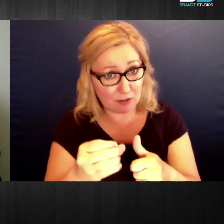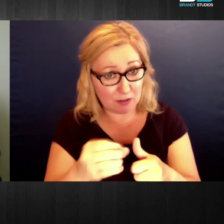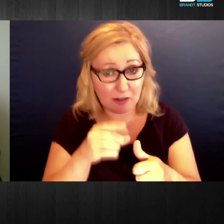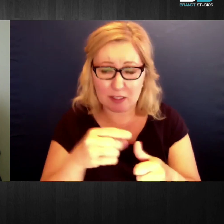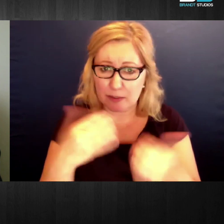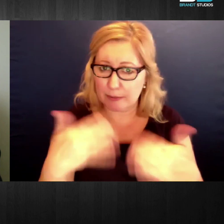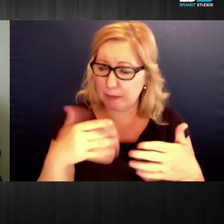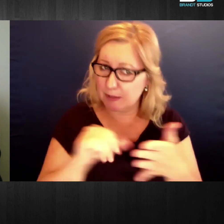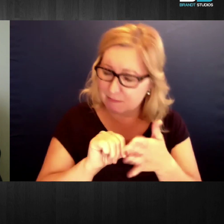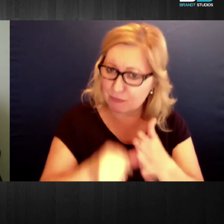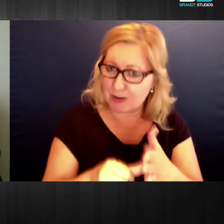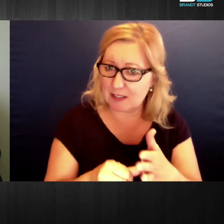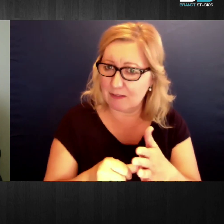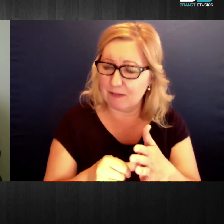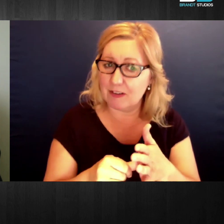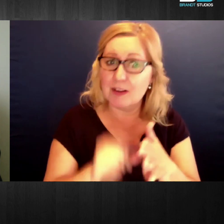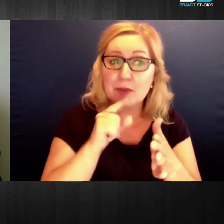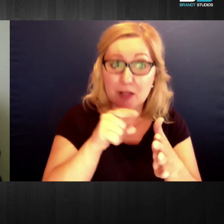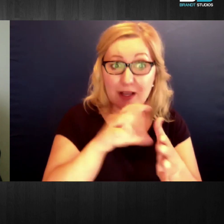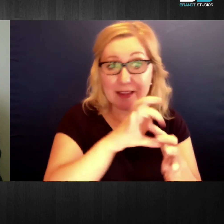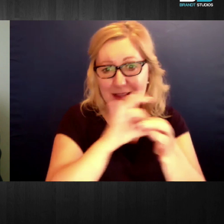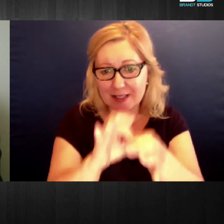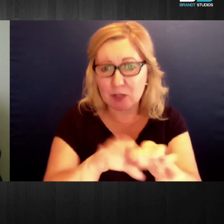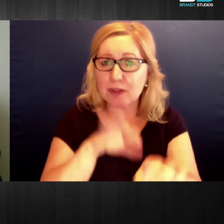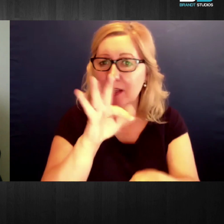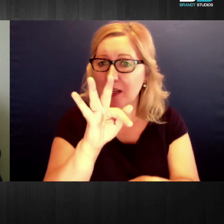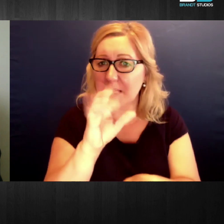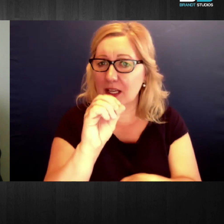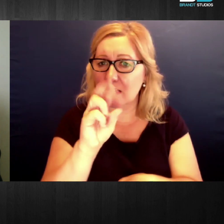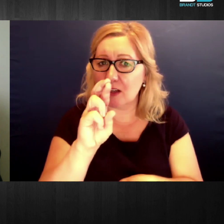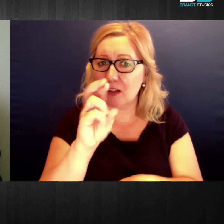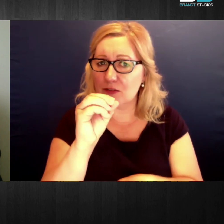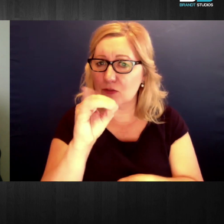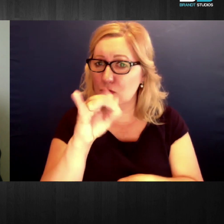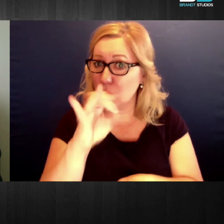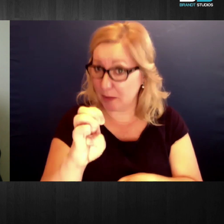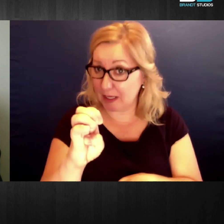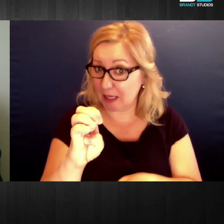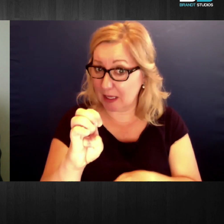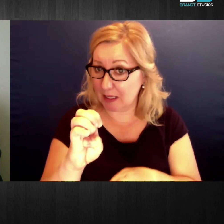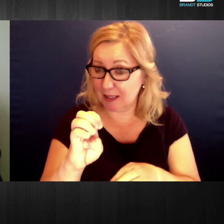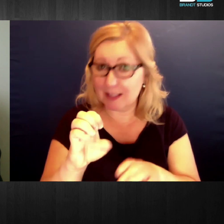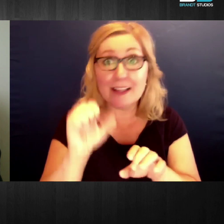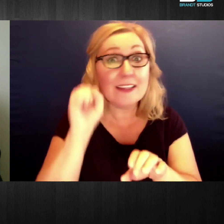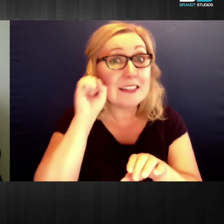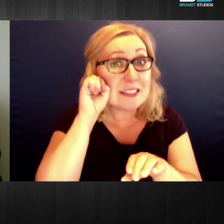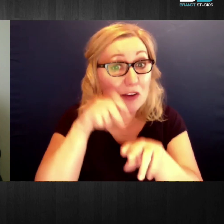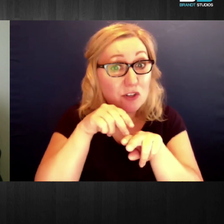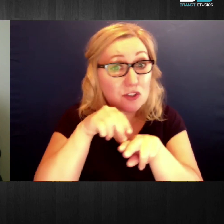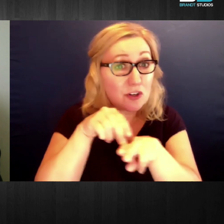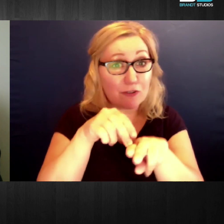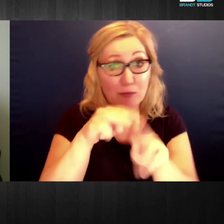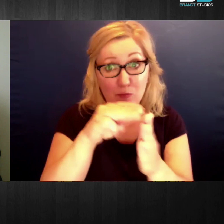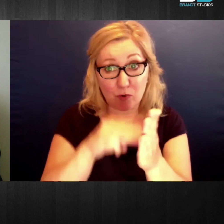Surfers program that's now receiving enormous international acclaim. We have plans now to bring it to America. Other